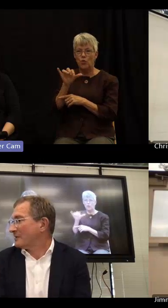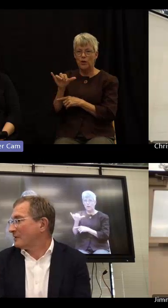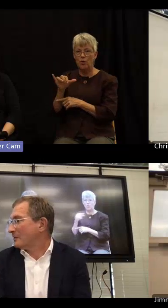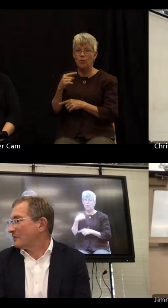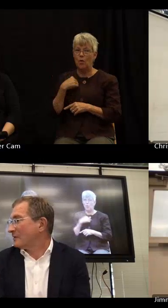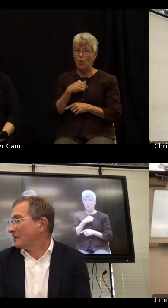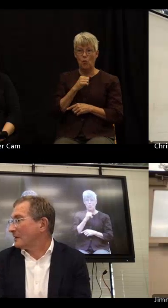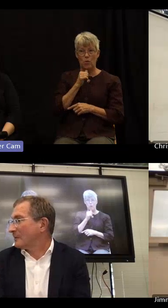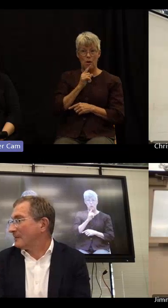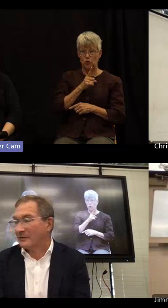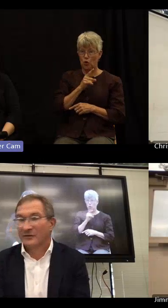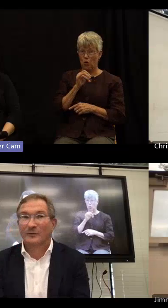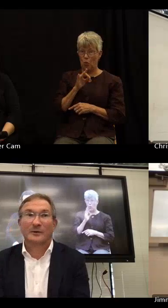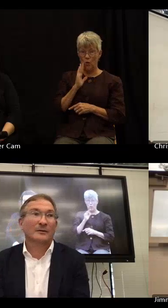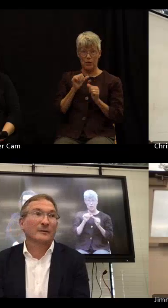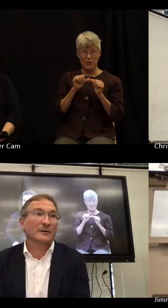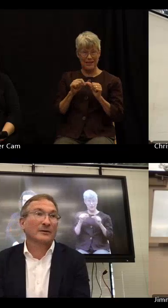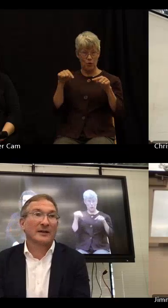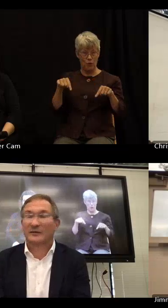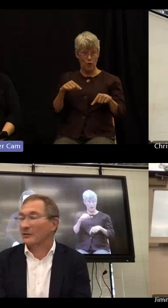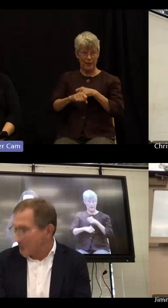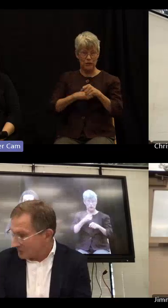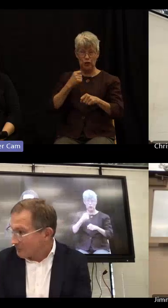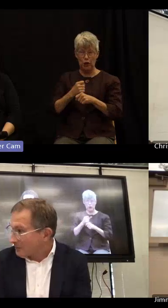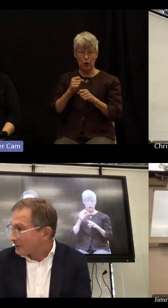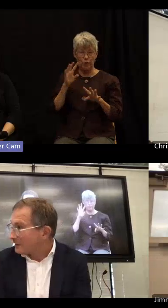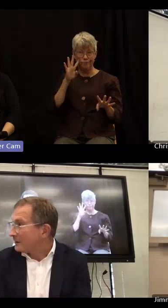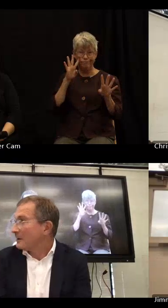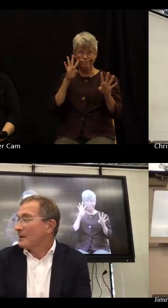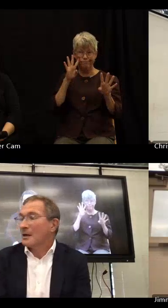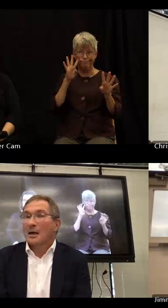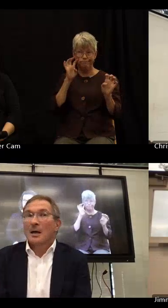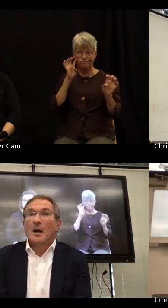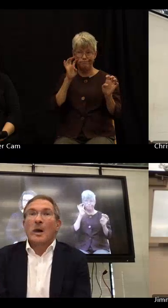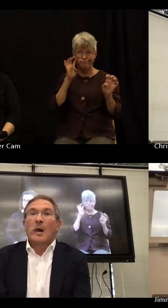that will continue into the upcoming fiscal year. So that's still a question mark.